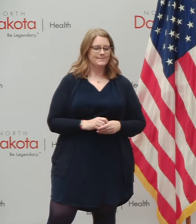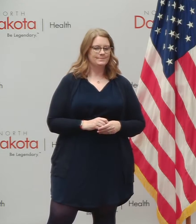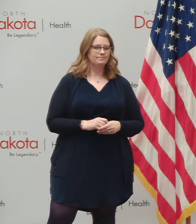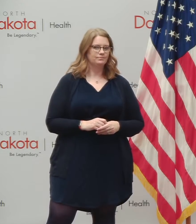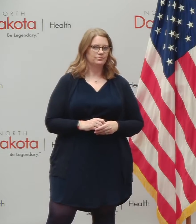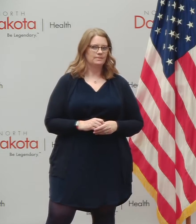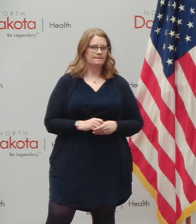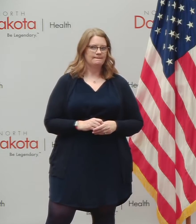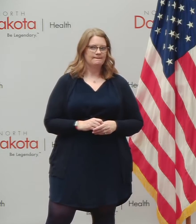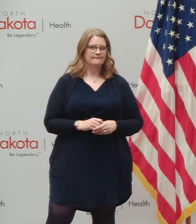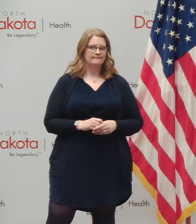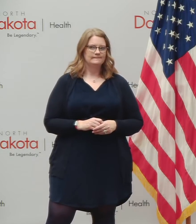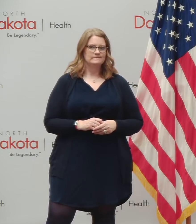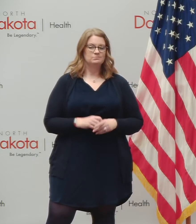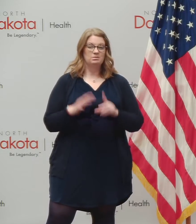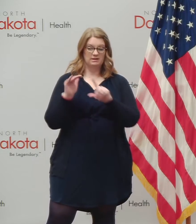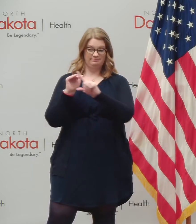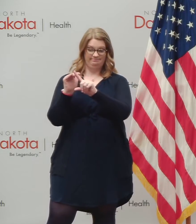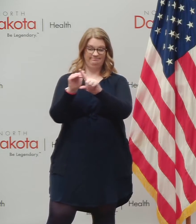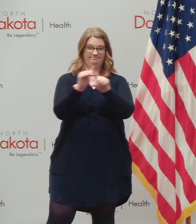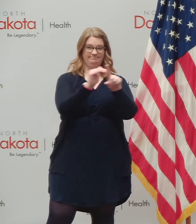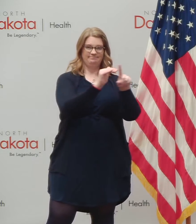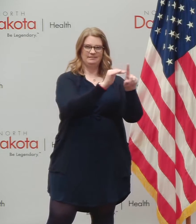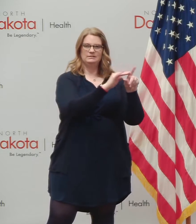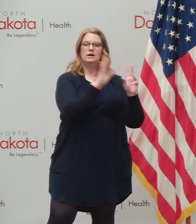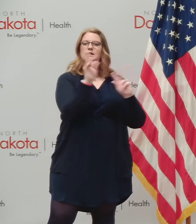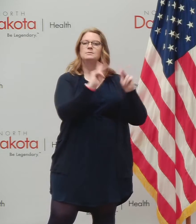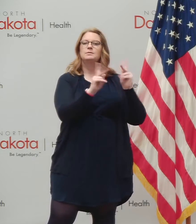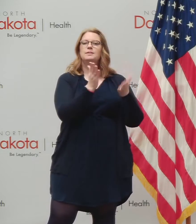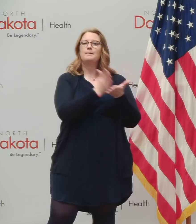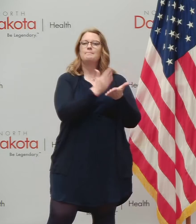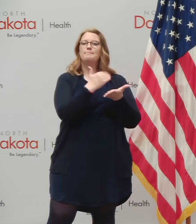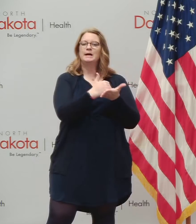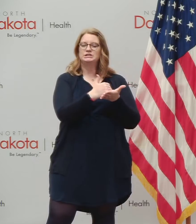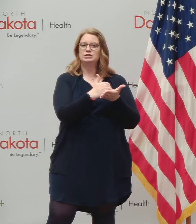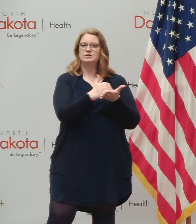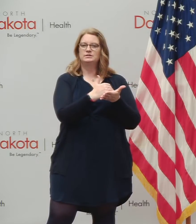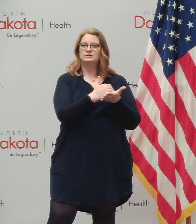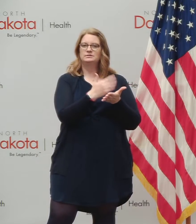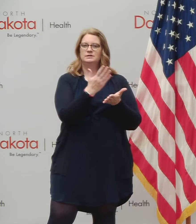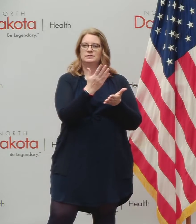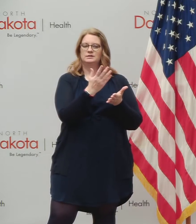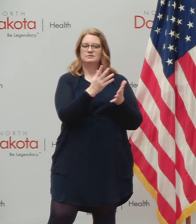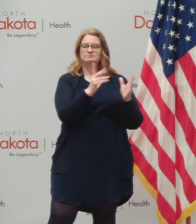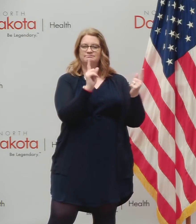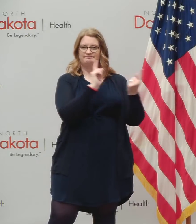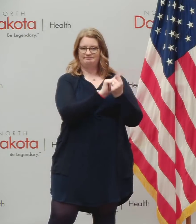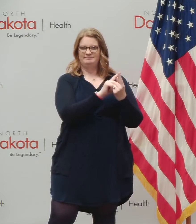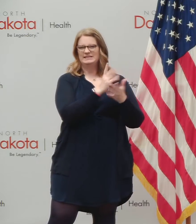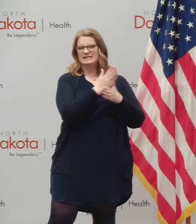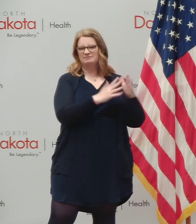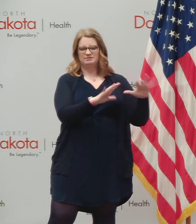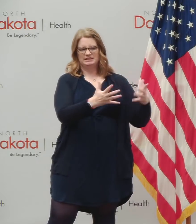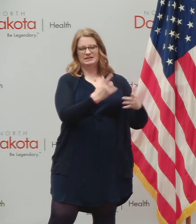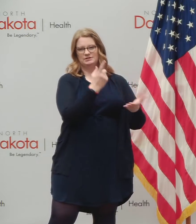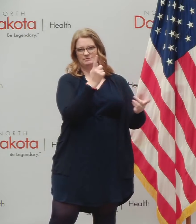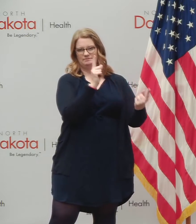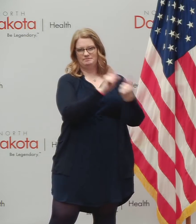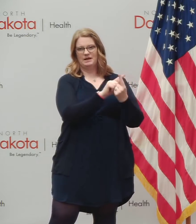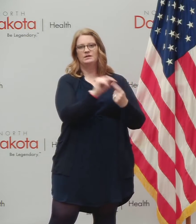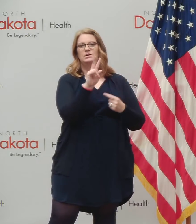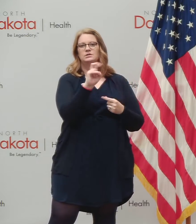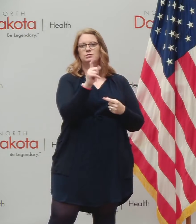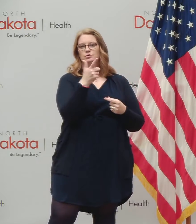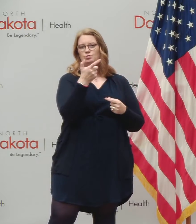As a lead into that, we want to remind people again, the budget section met yesterday. They approved the $221